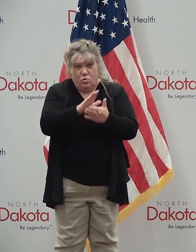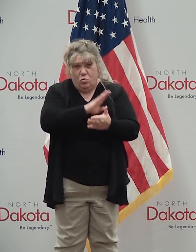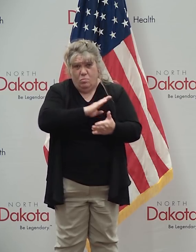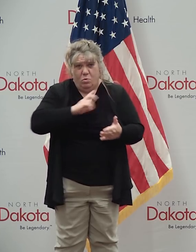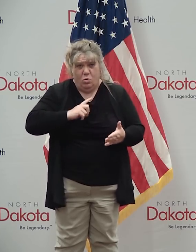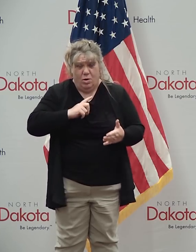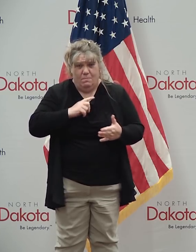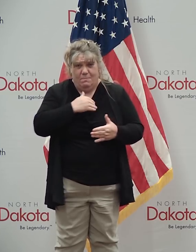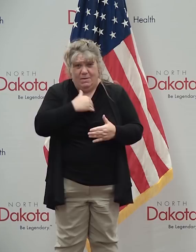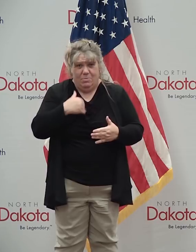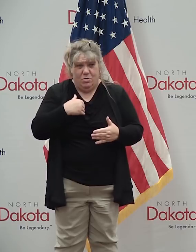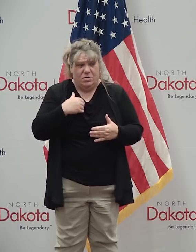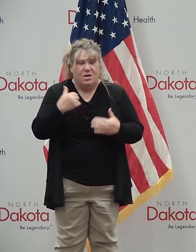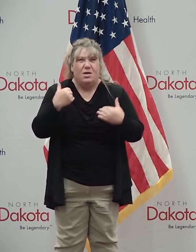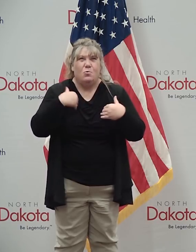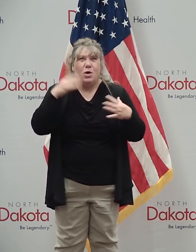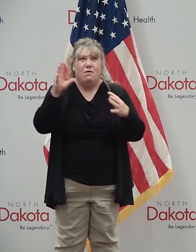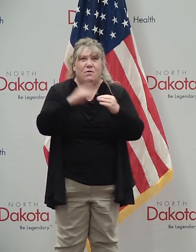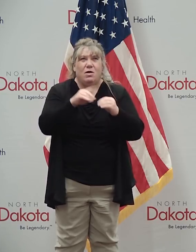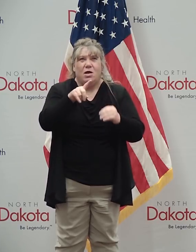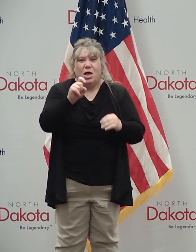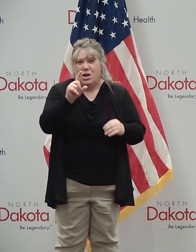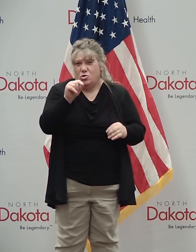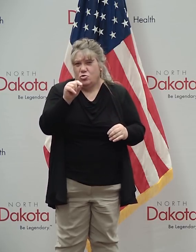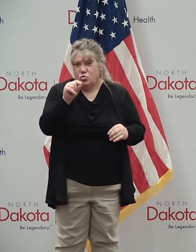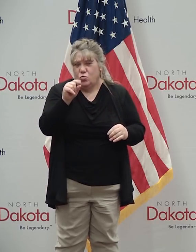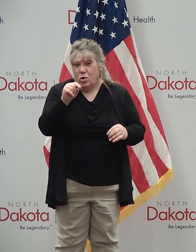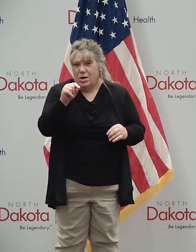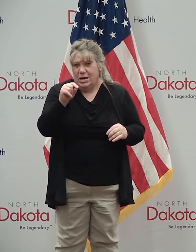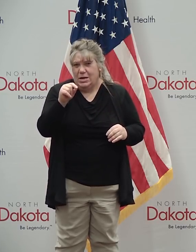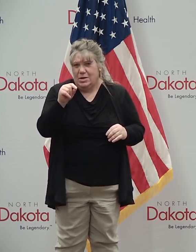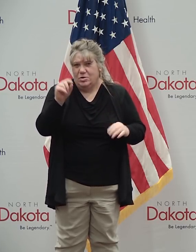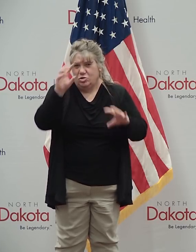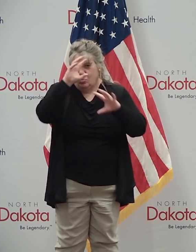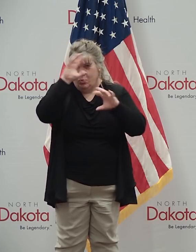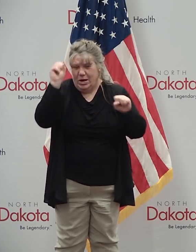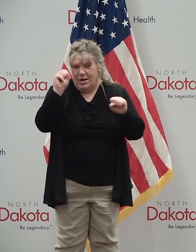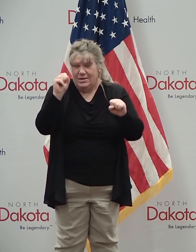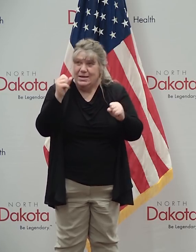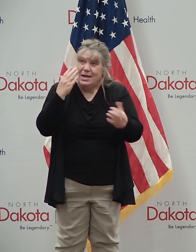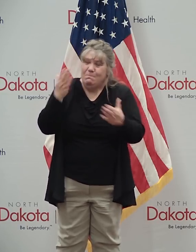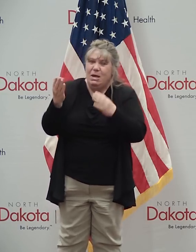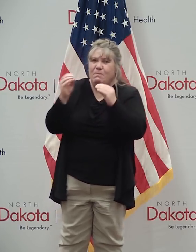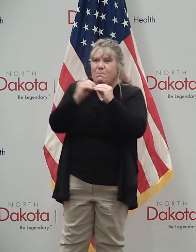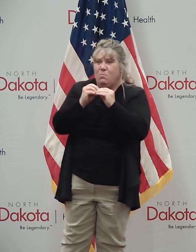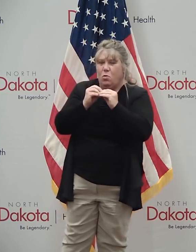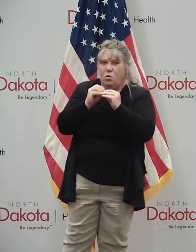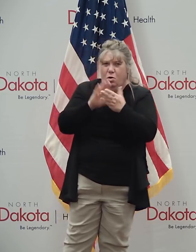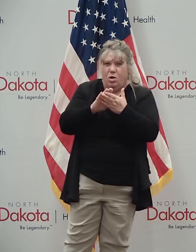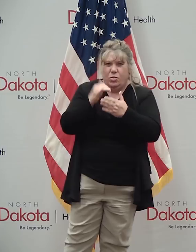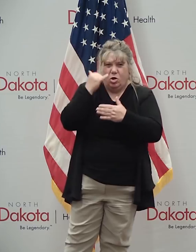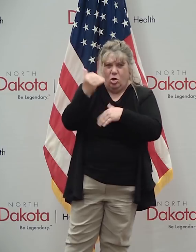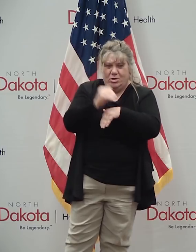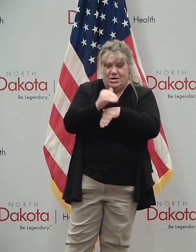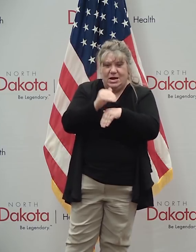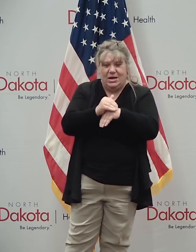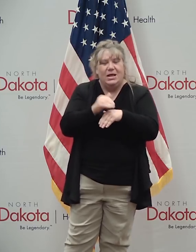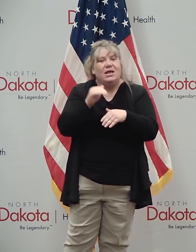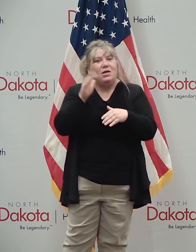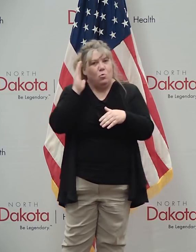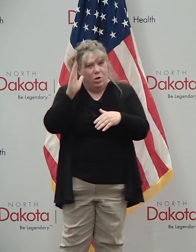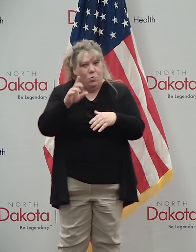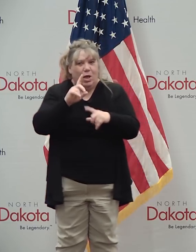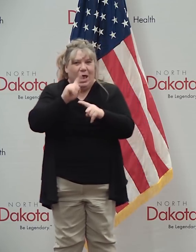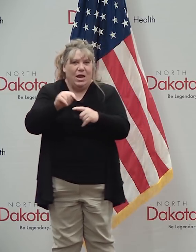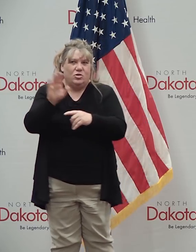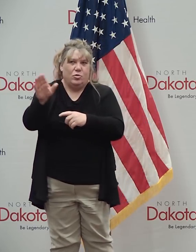dialing in. We have 120-ish every week that we've been having. I imagine there might be some more on the call this evening, and that's what we'll do, is